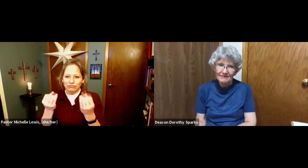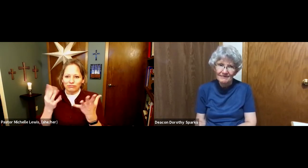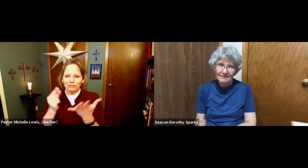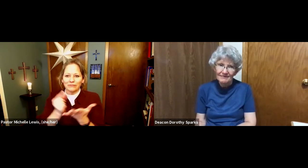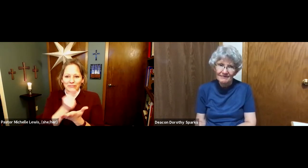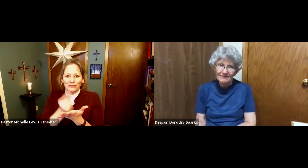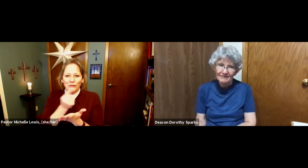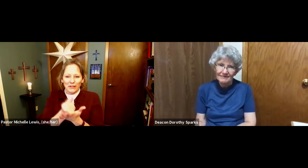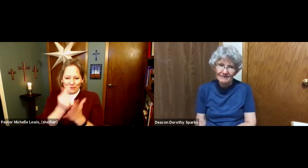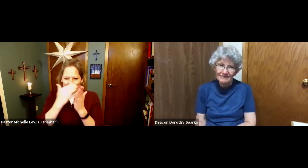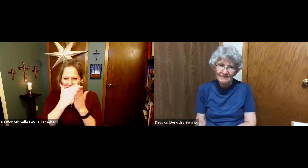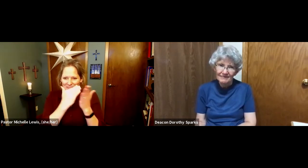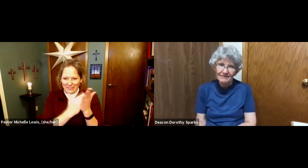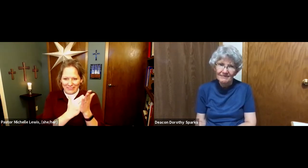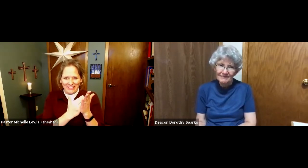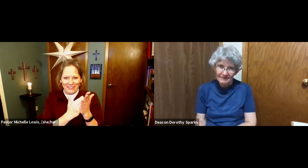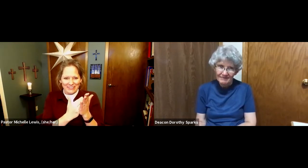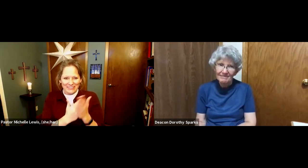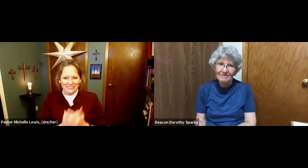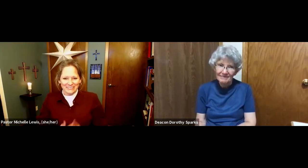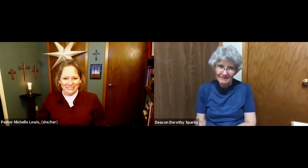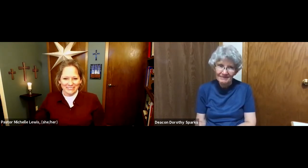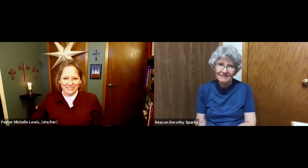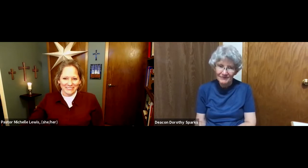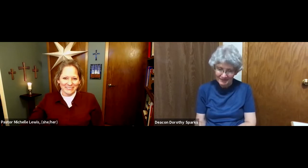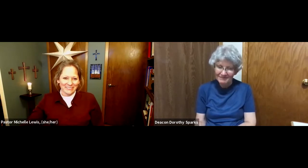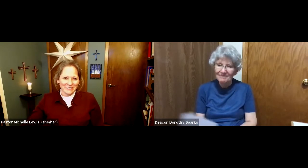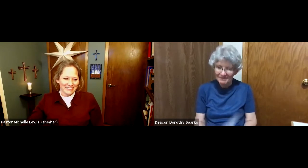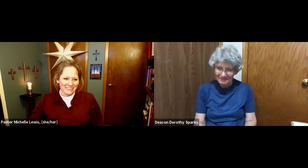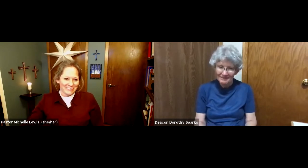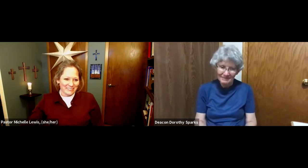And so now Deacon Dorothy is going to share with us today's gospel lesson.